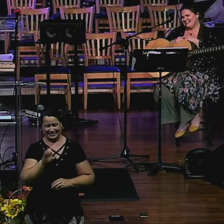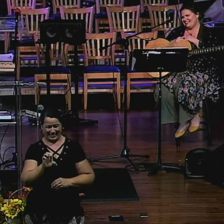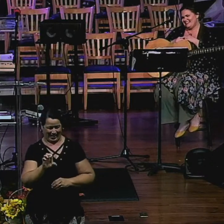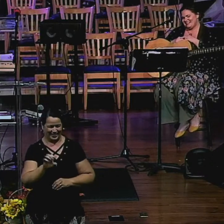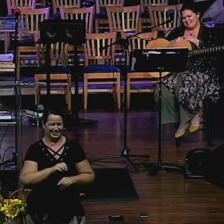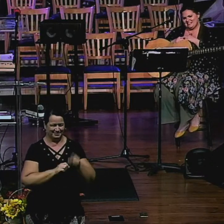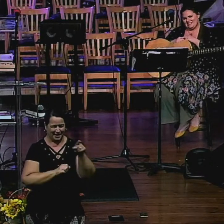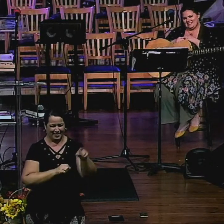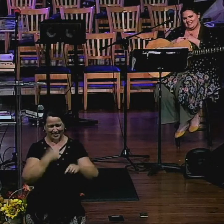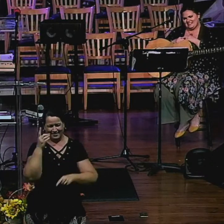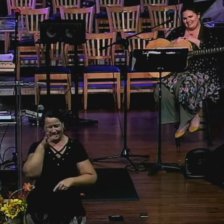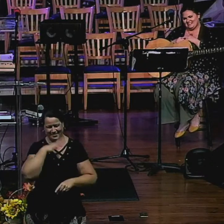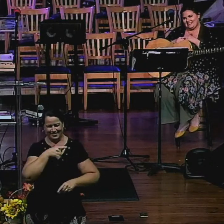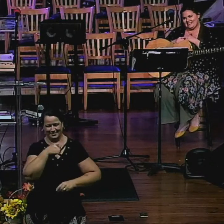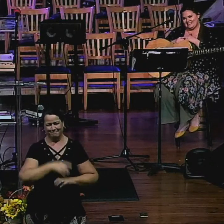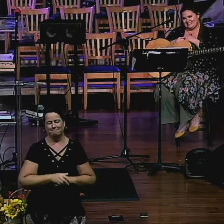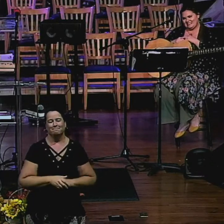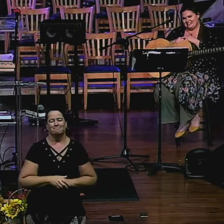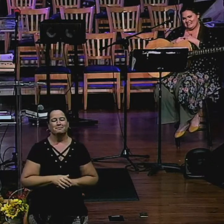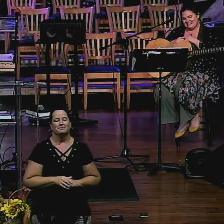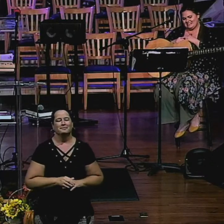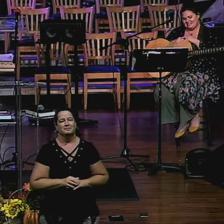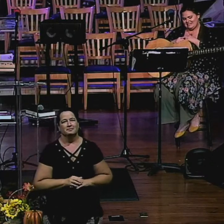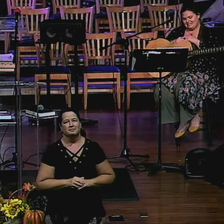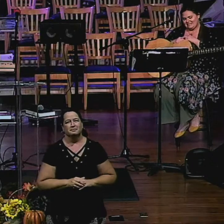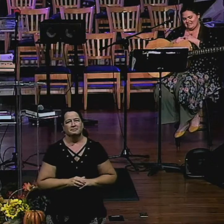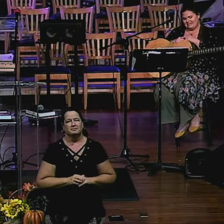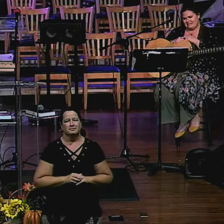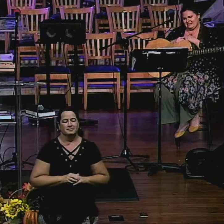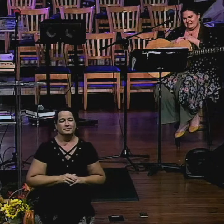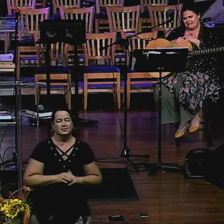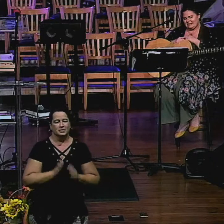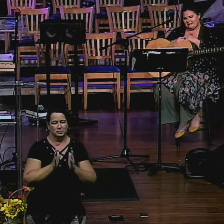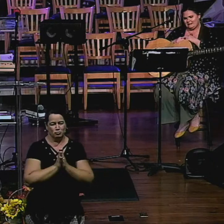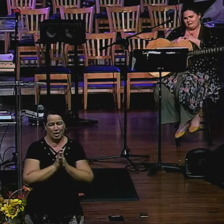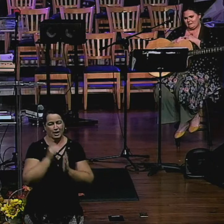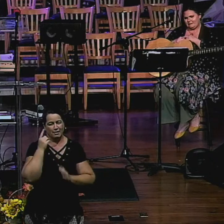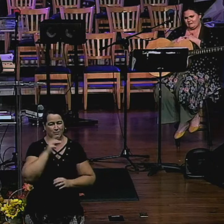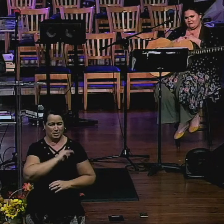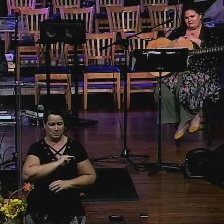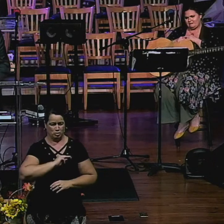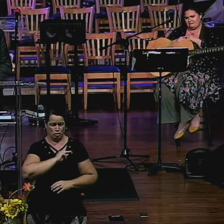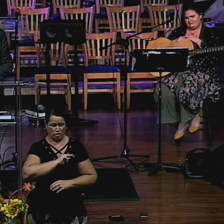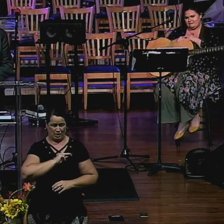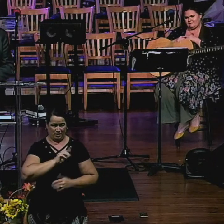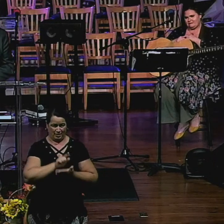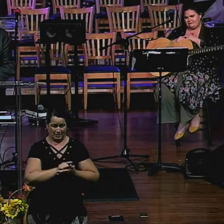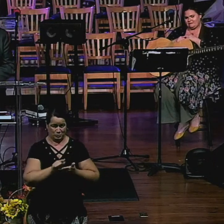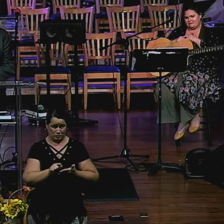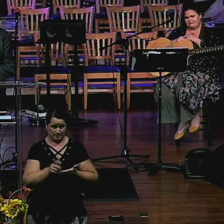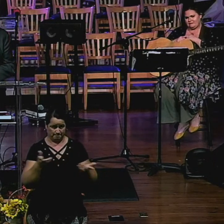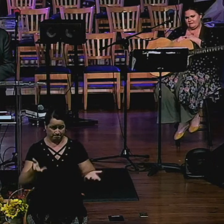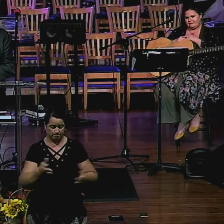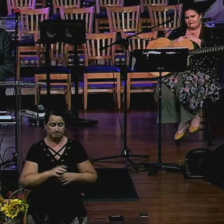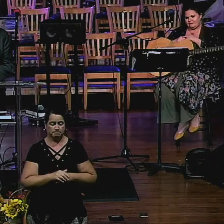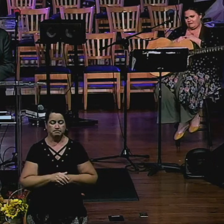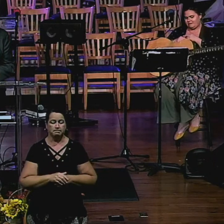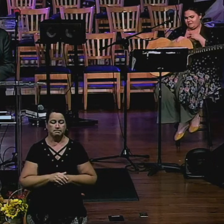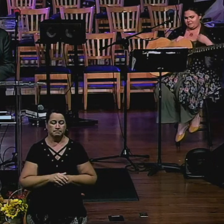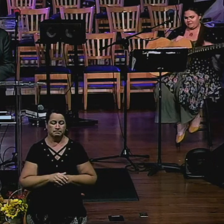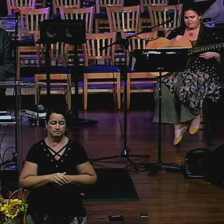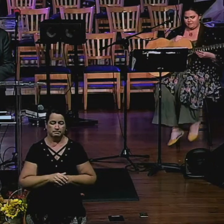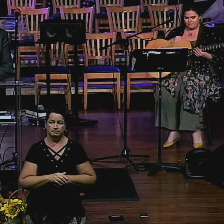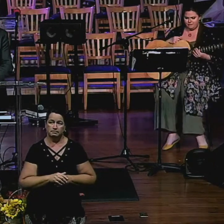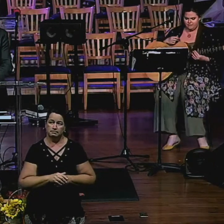As we go to the Lord in prayer, we're not going to pass the plate, but our offering today, our missionary in focus, is a family who are serving the Lord